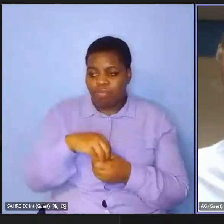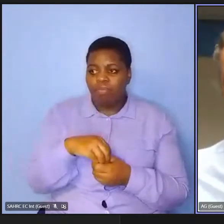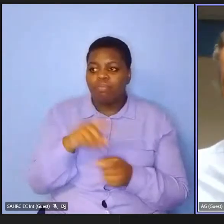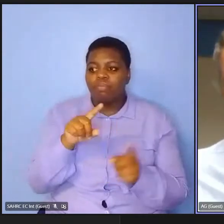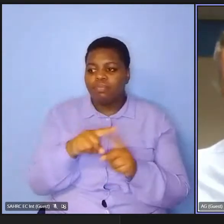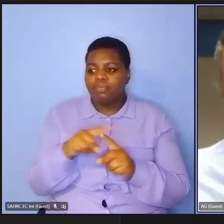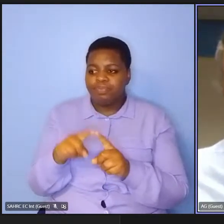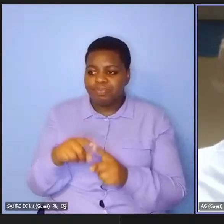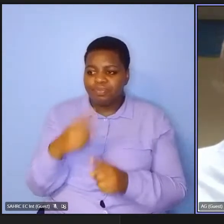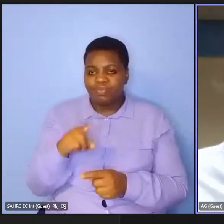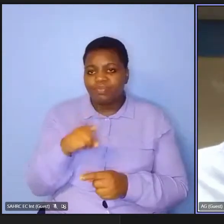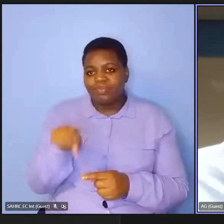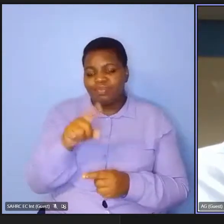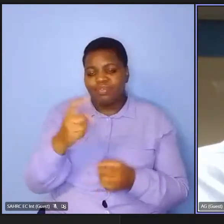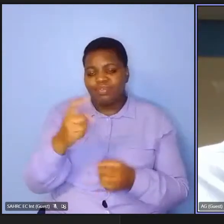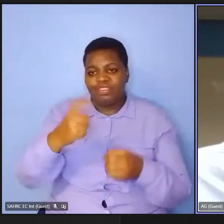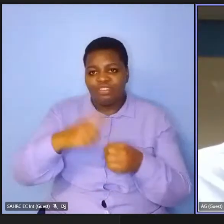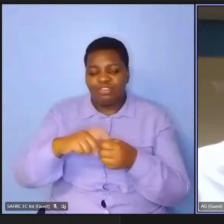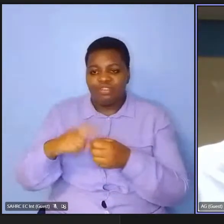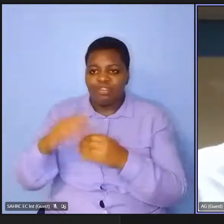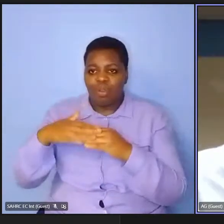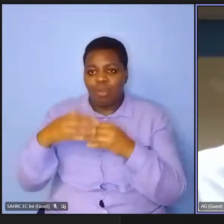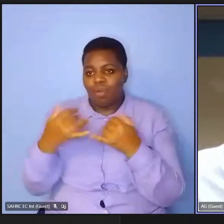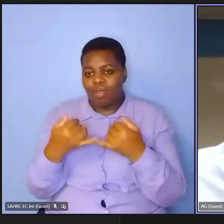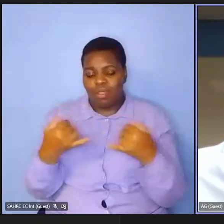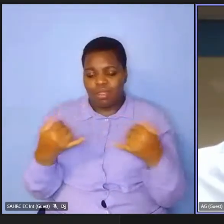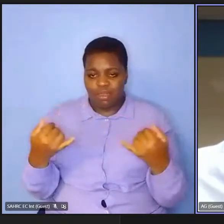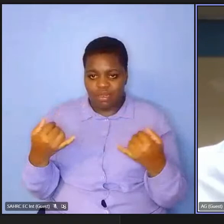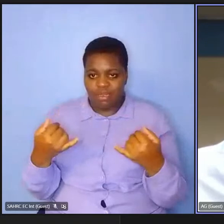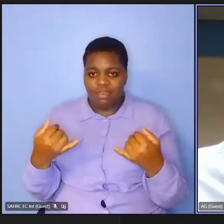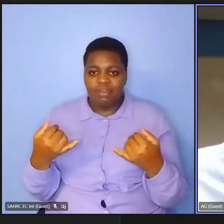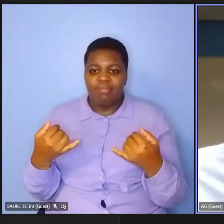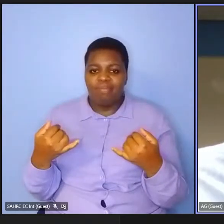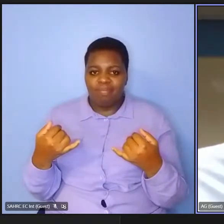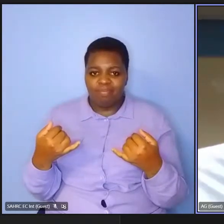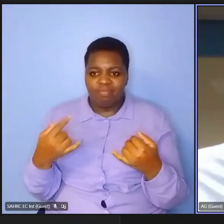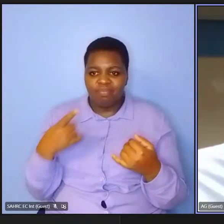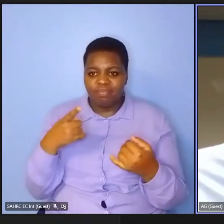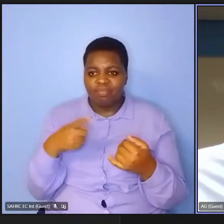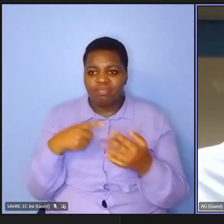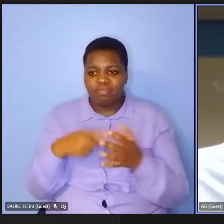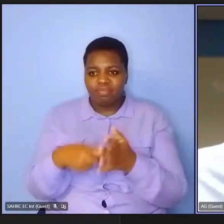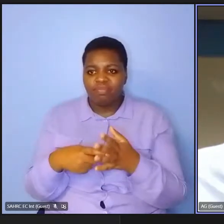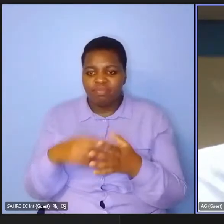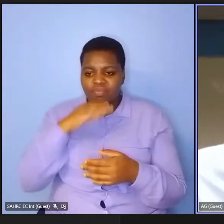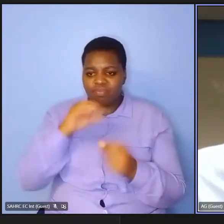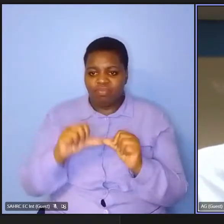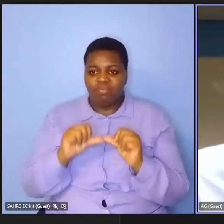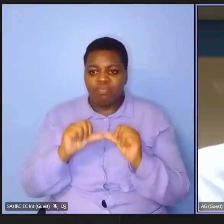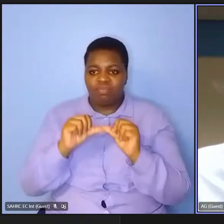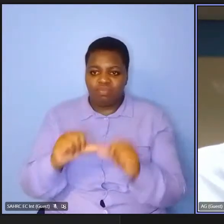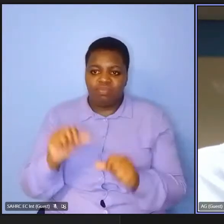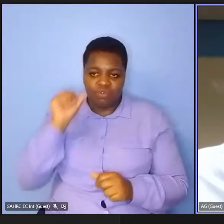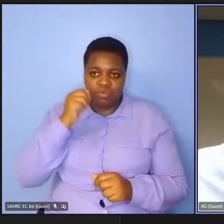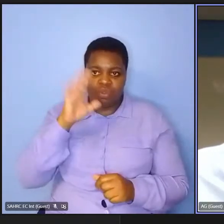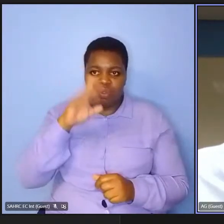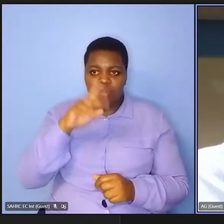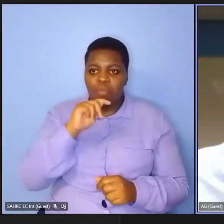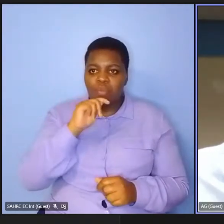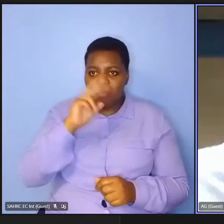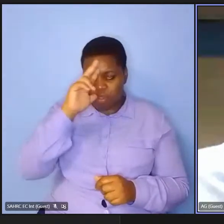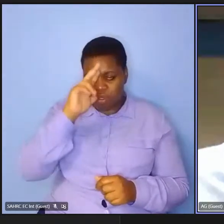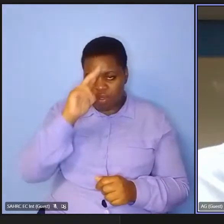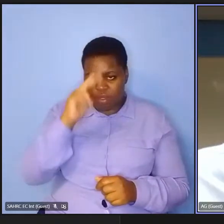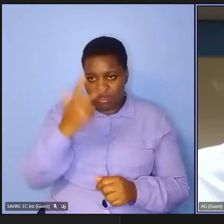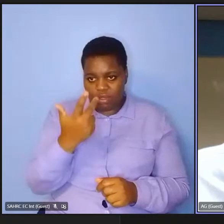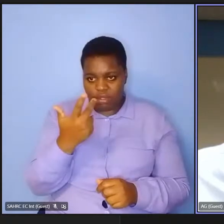also for those who joined us online. The inquiry is continuing tomorrow morning at 8 and